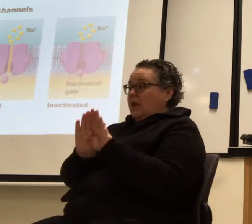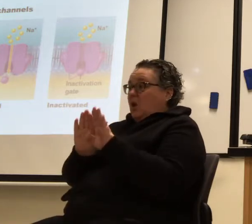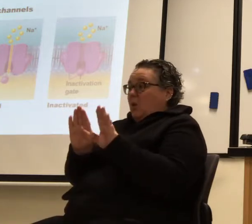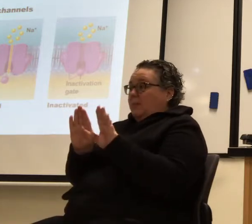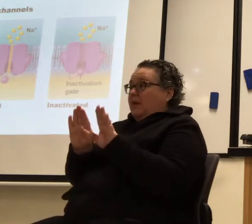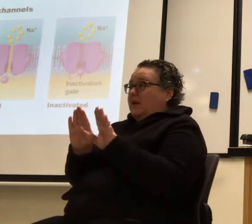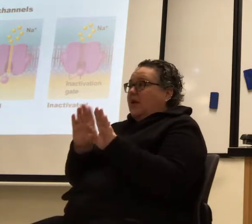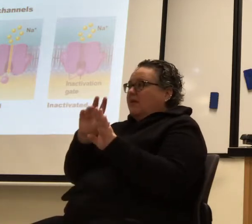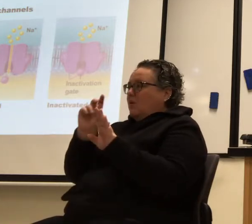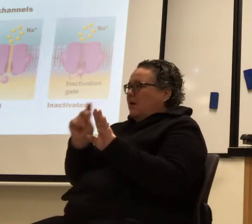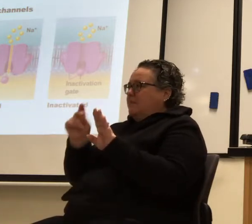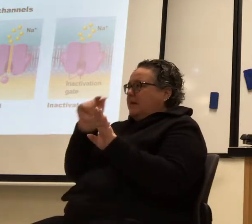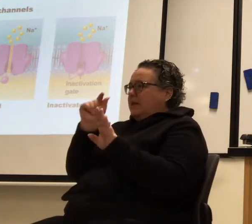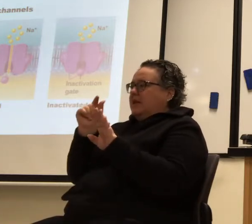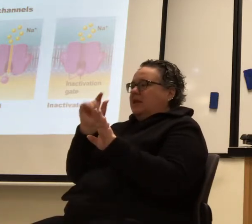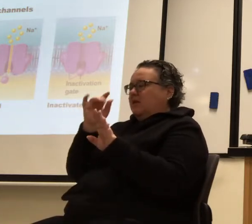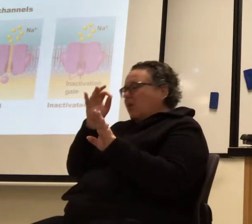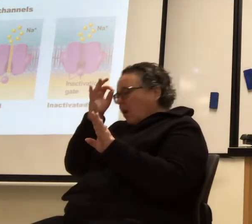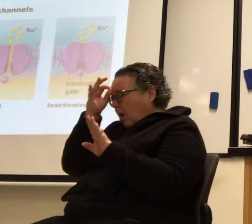immediately inactivated.